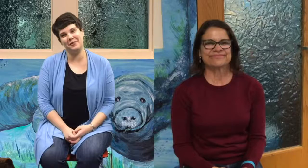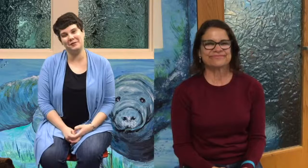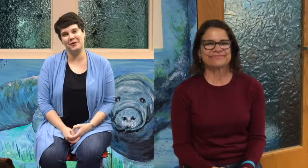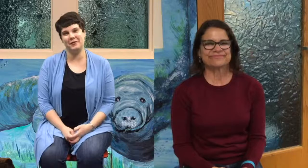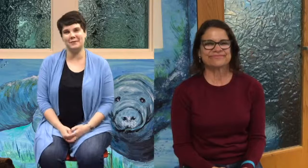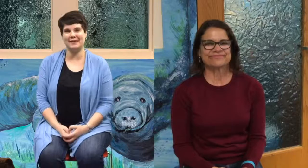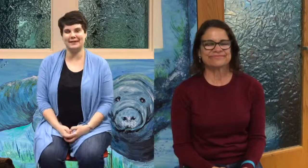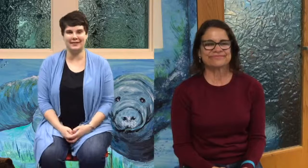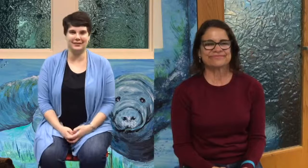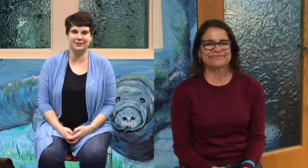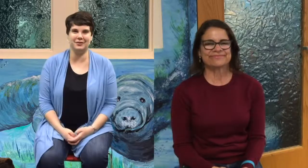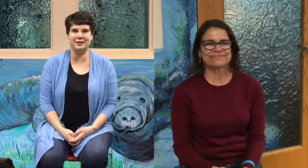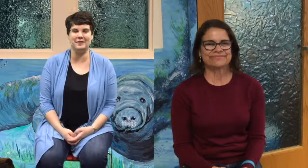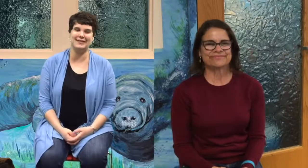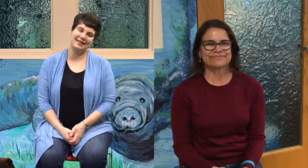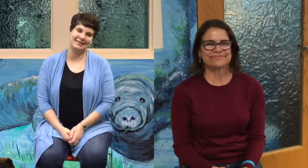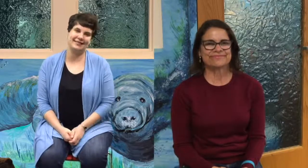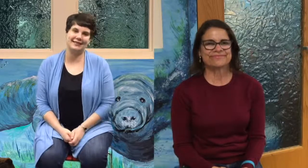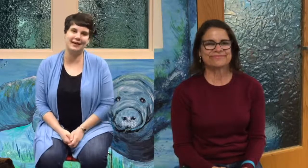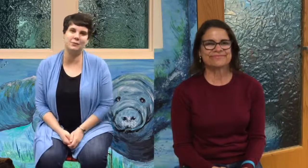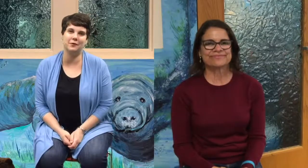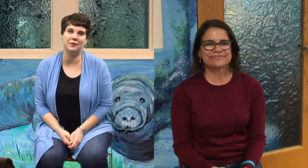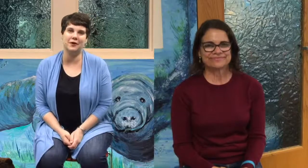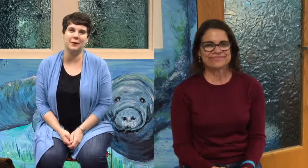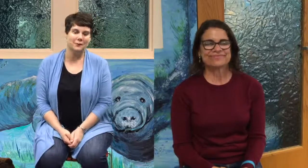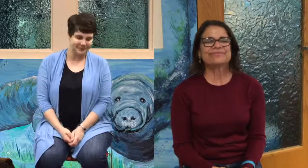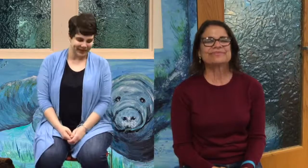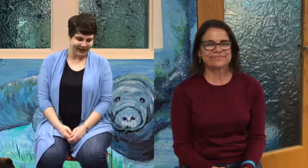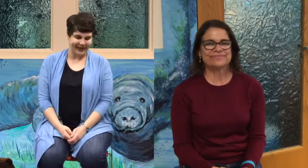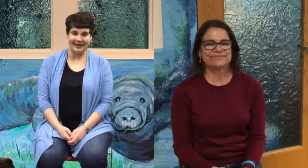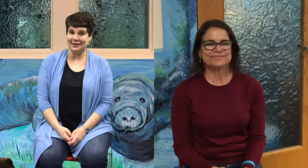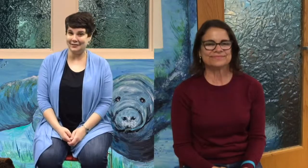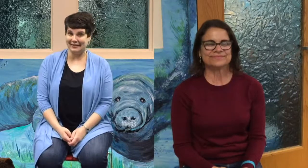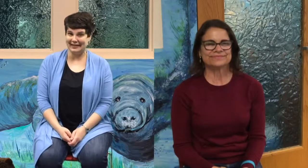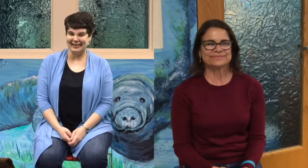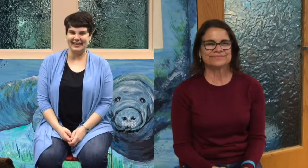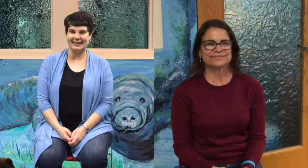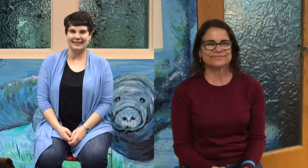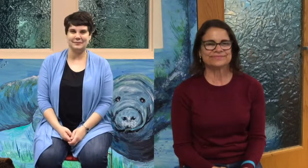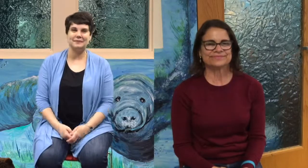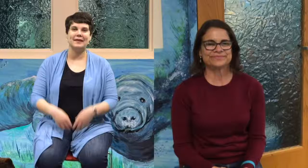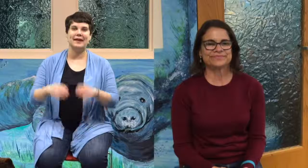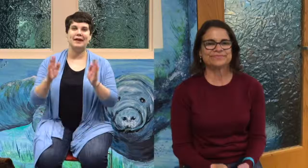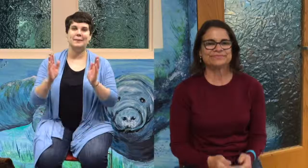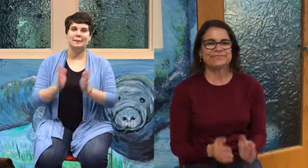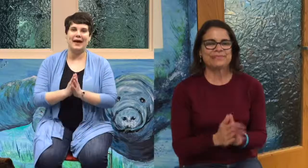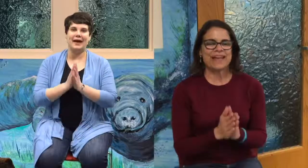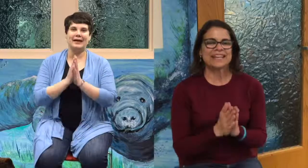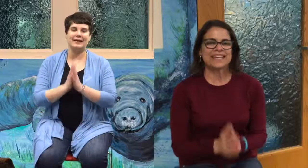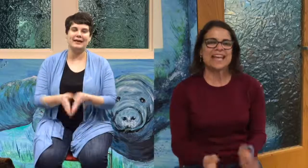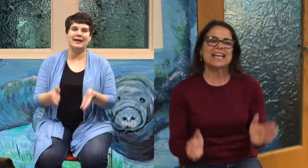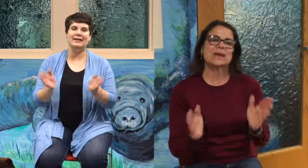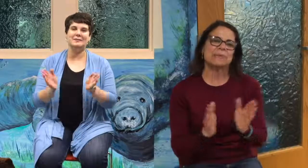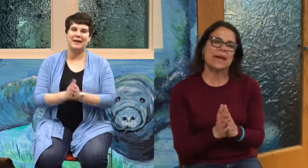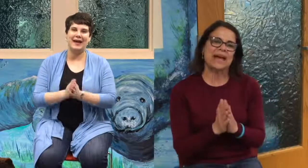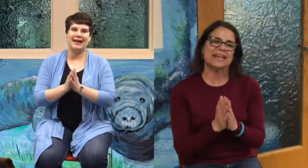know it, because it's a song Miss Nancy and I both know. And it goes like this. Pat a cake, pat a